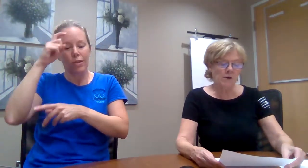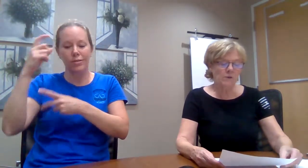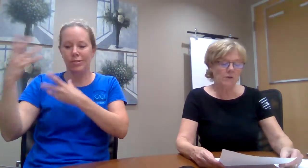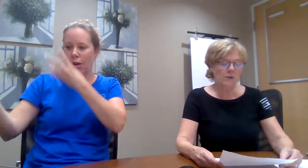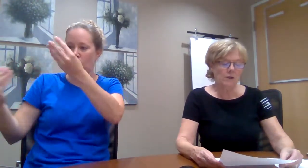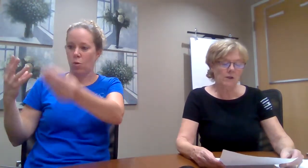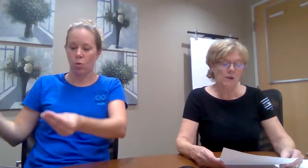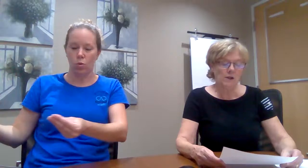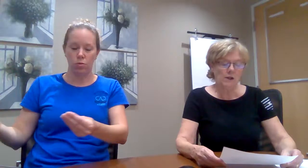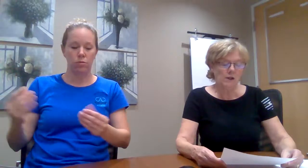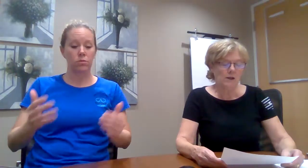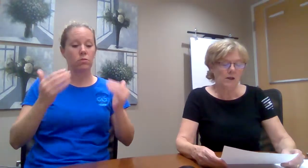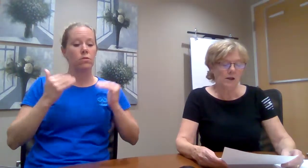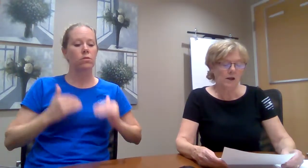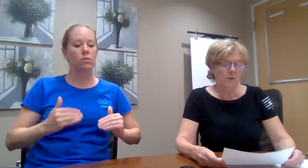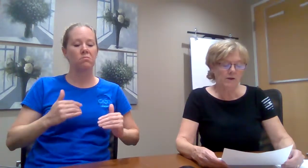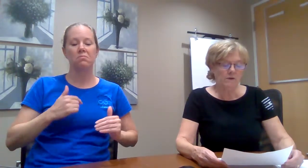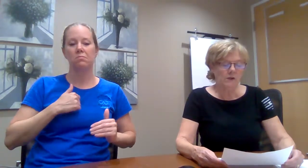my mom out.